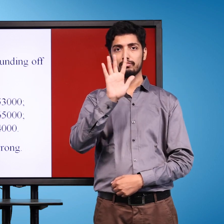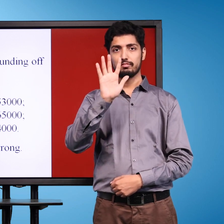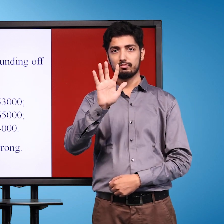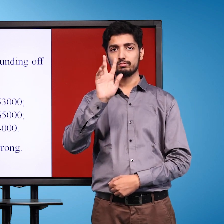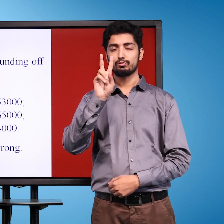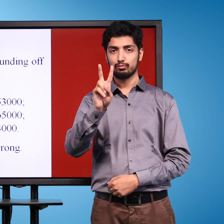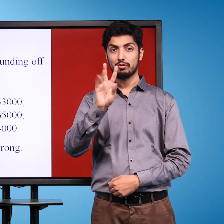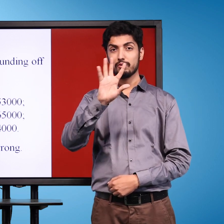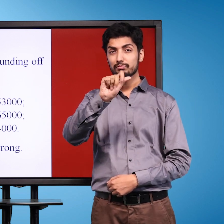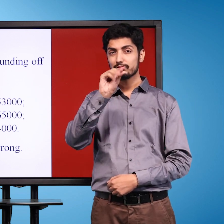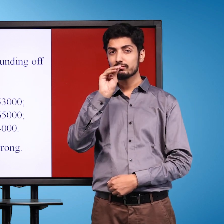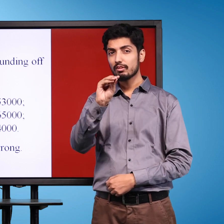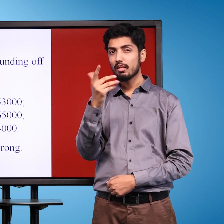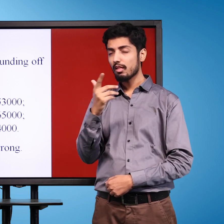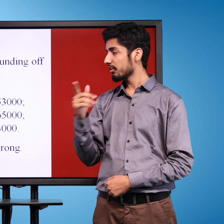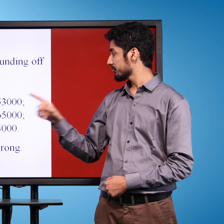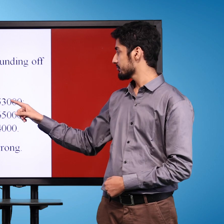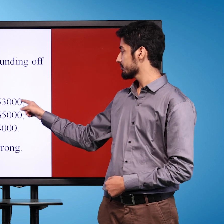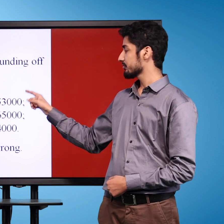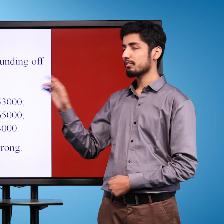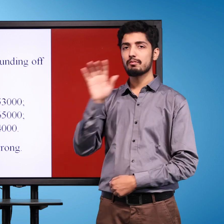53,552 as 53,000.